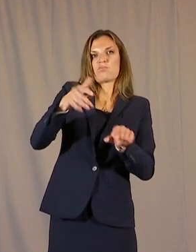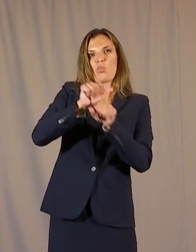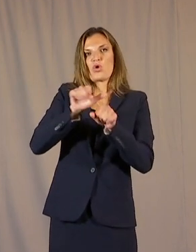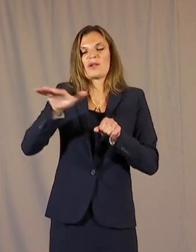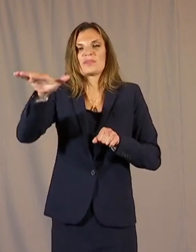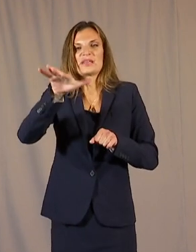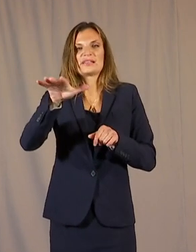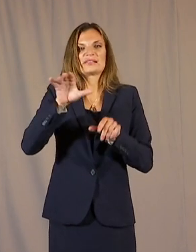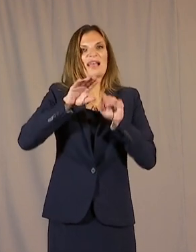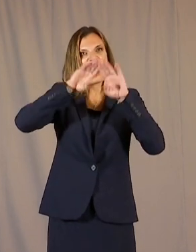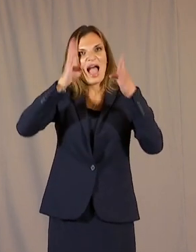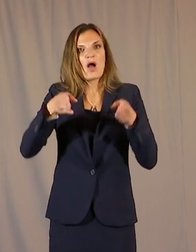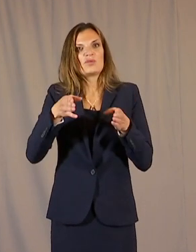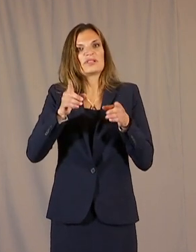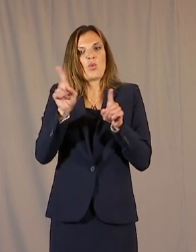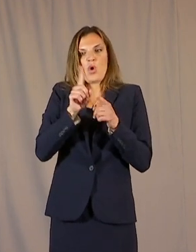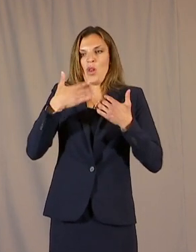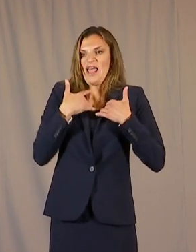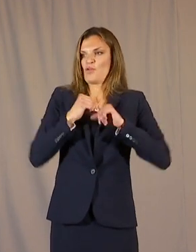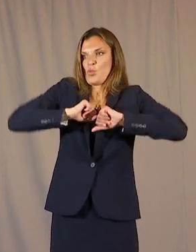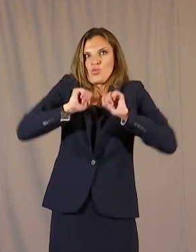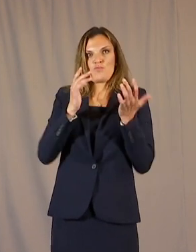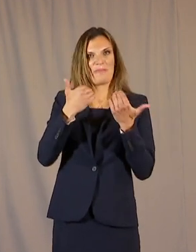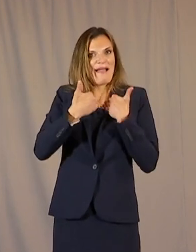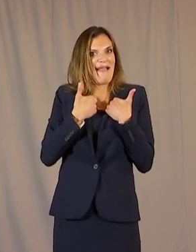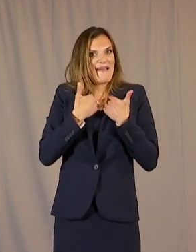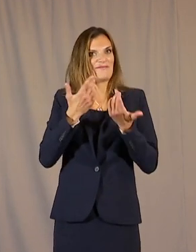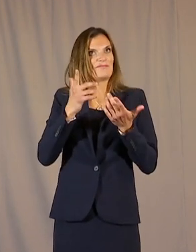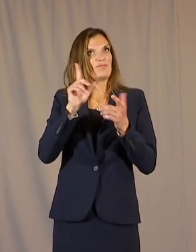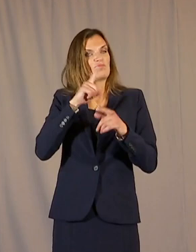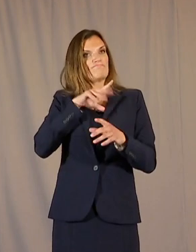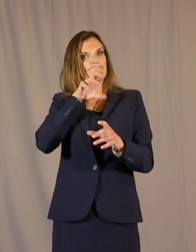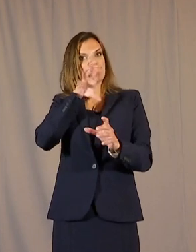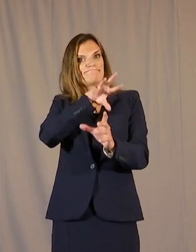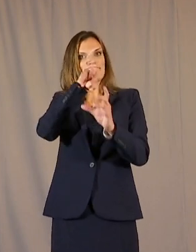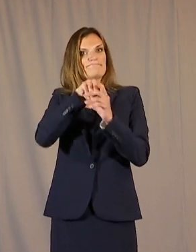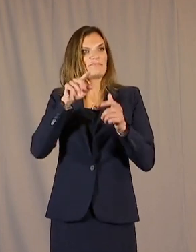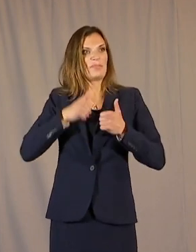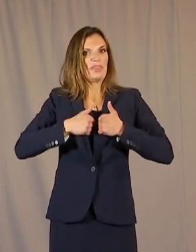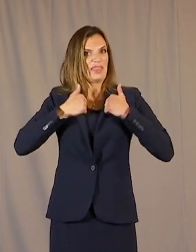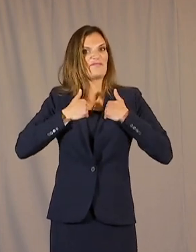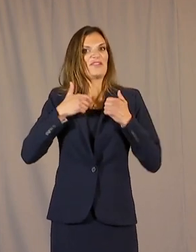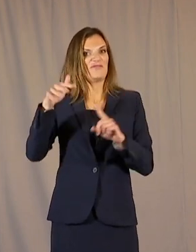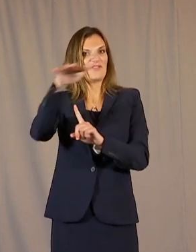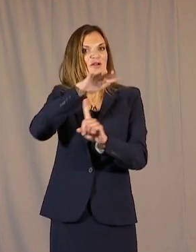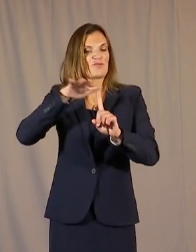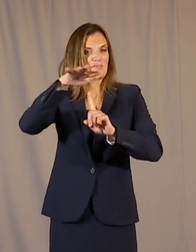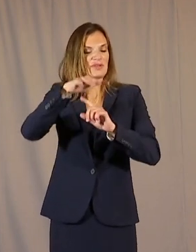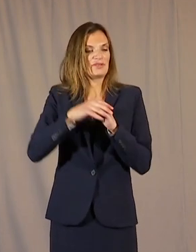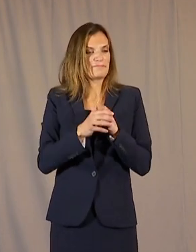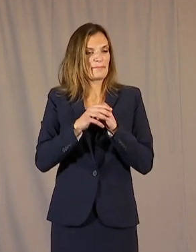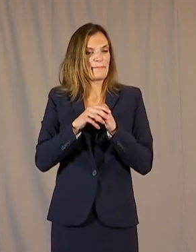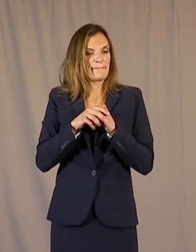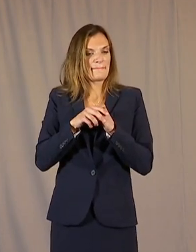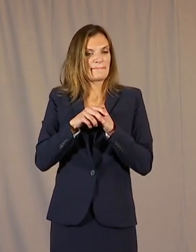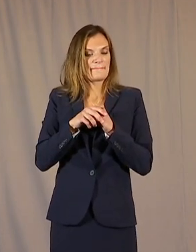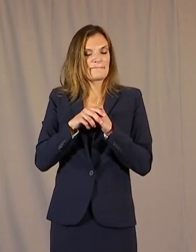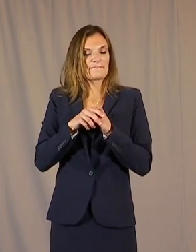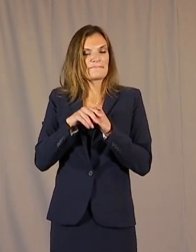housing, across any living environment, right? And so some of those are the